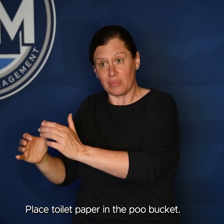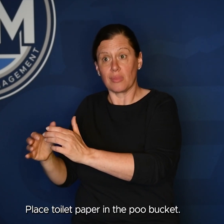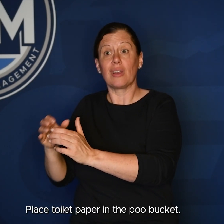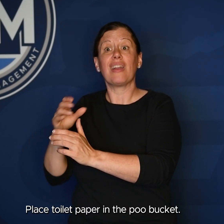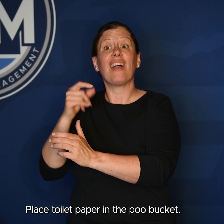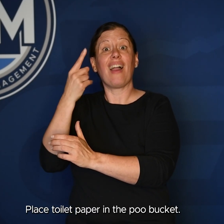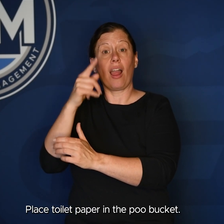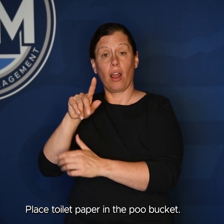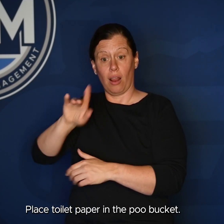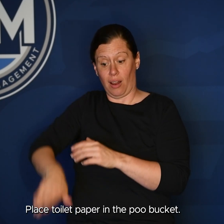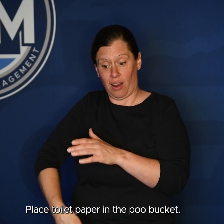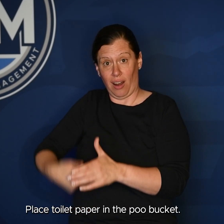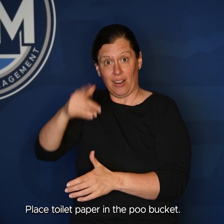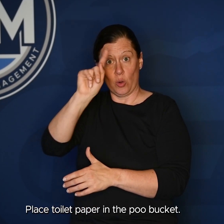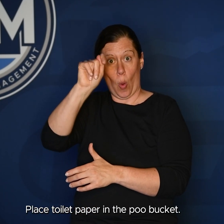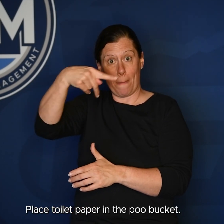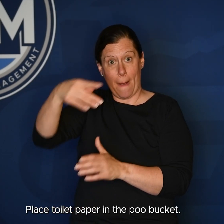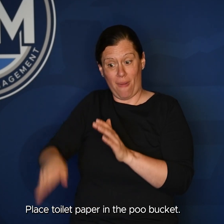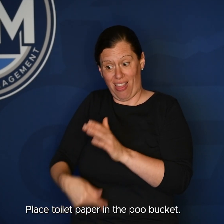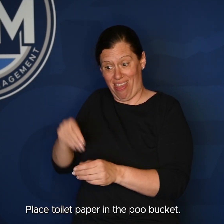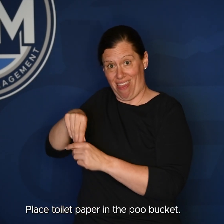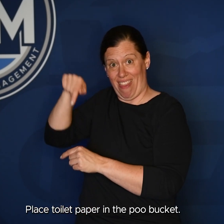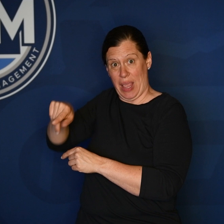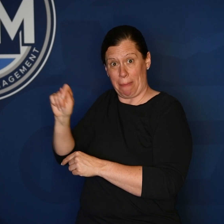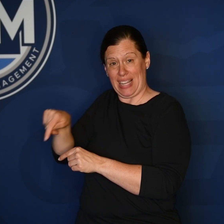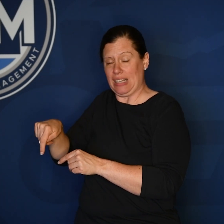Place toilet paper in the poo bucket.